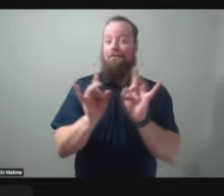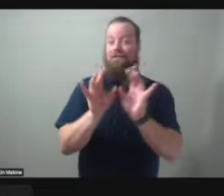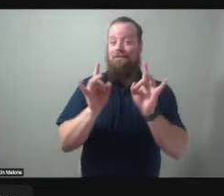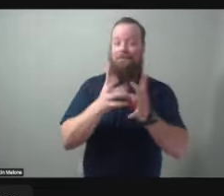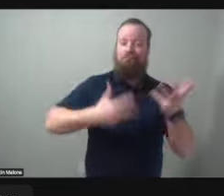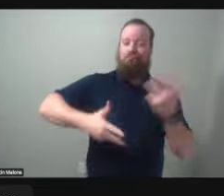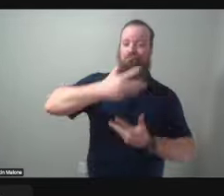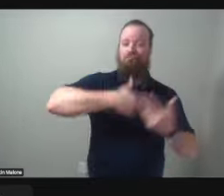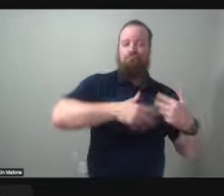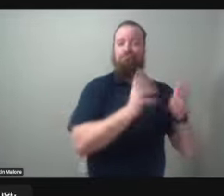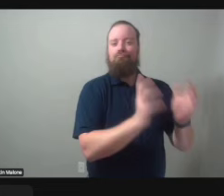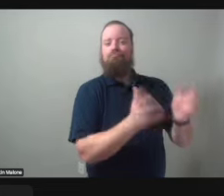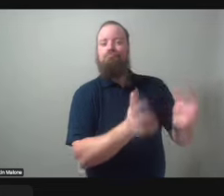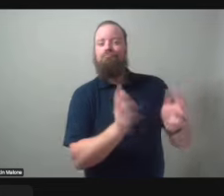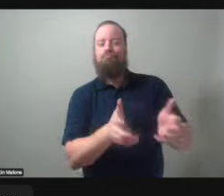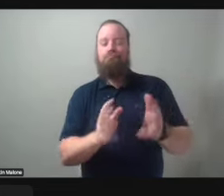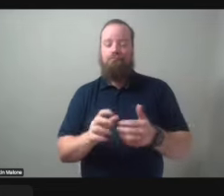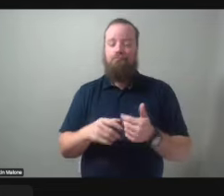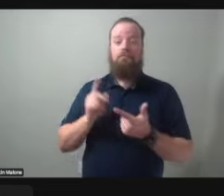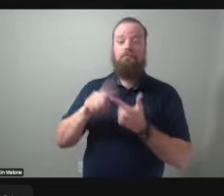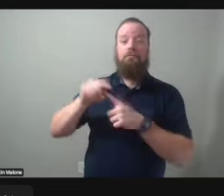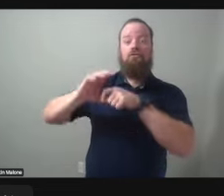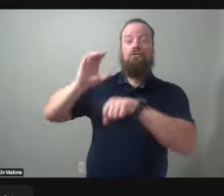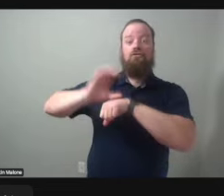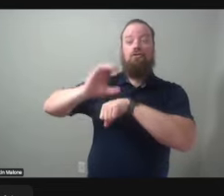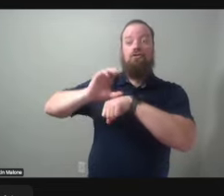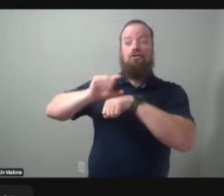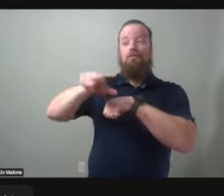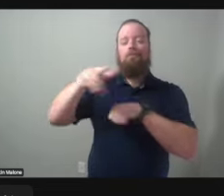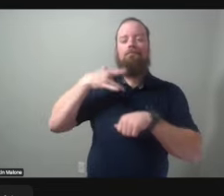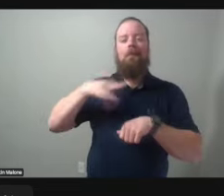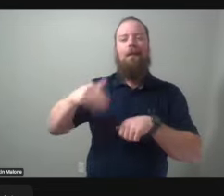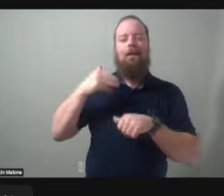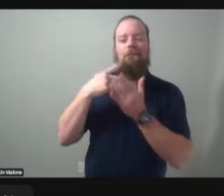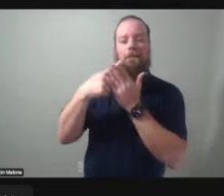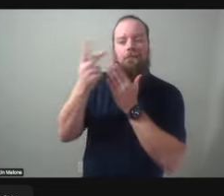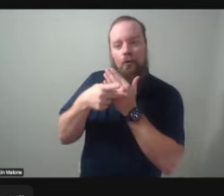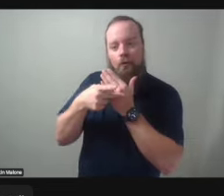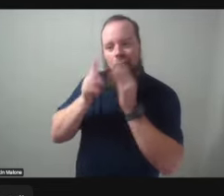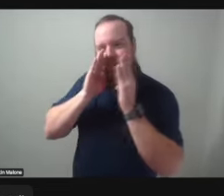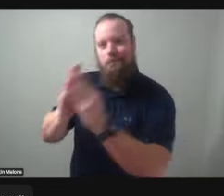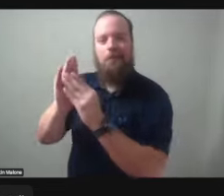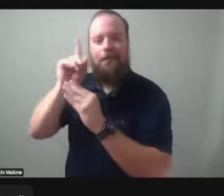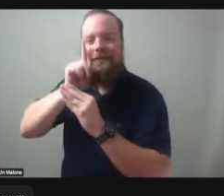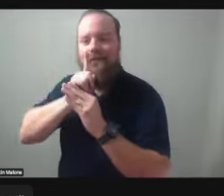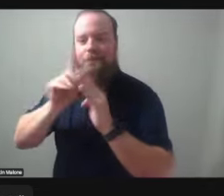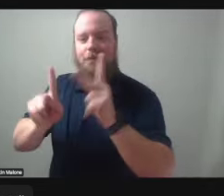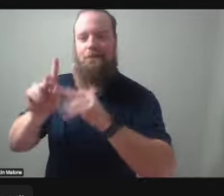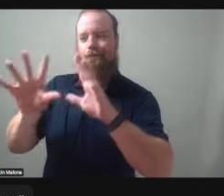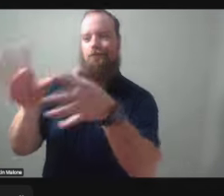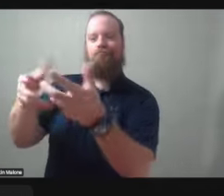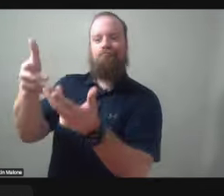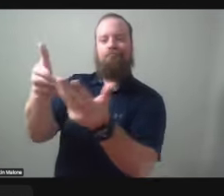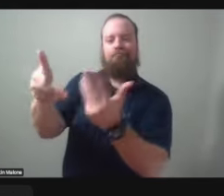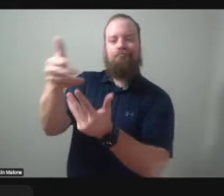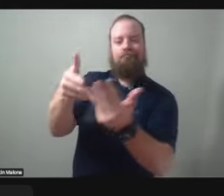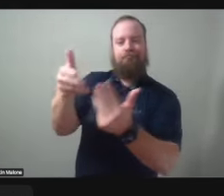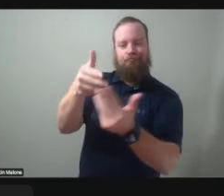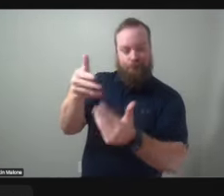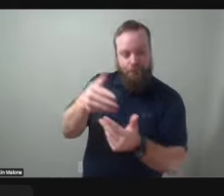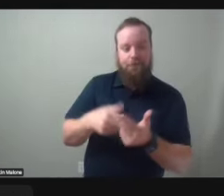Next, I'd like to talk about deaf gatherings when they come together. There are so many different types. Very popular now are deaf chats. We'll have coffee chats where they